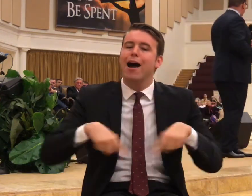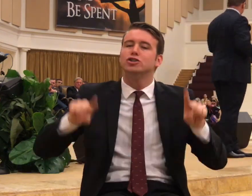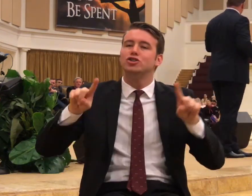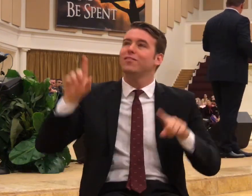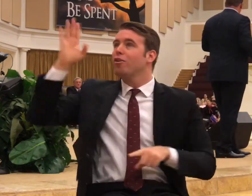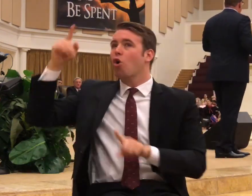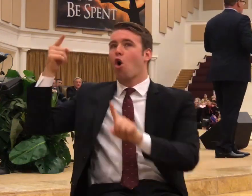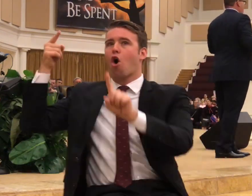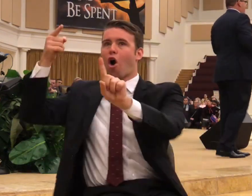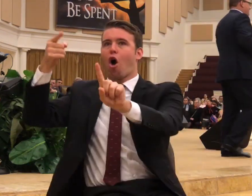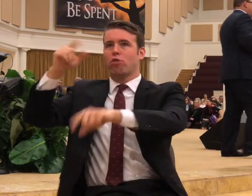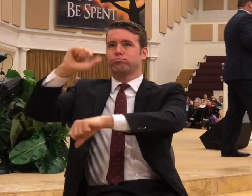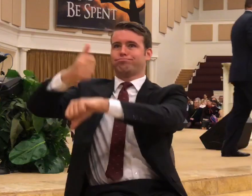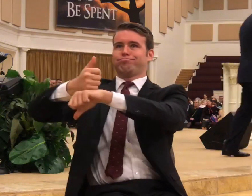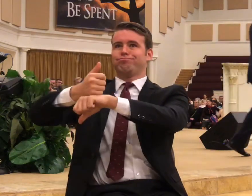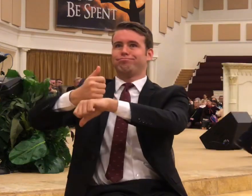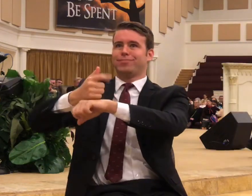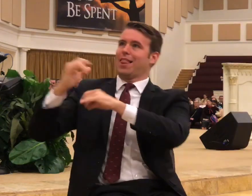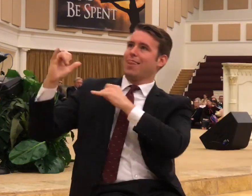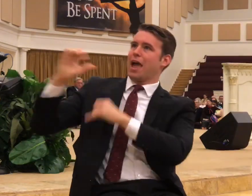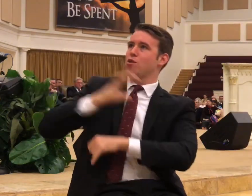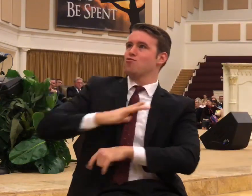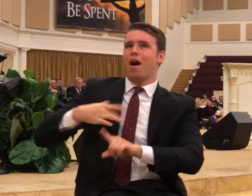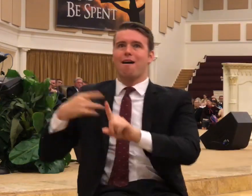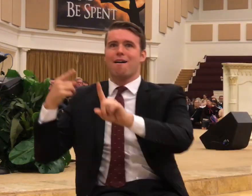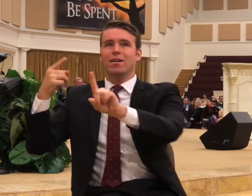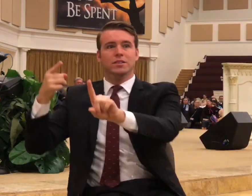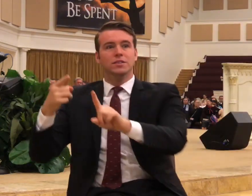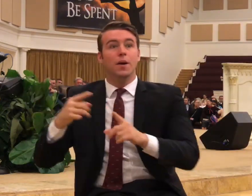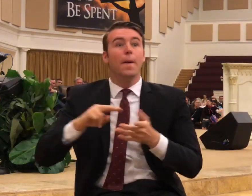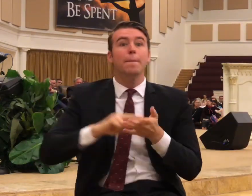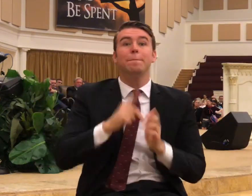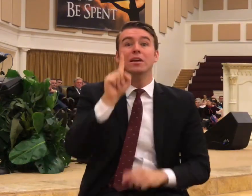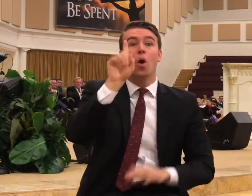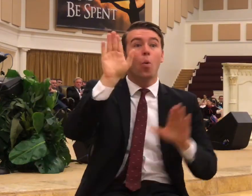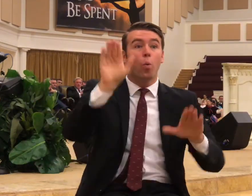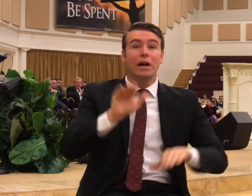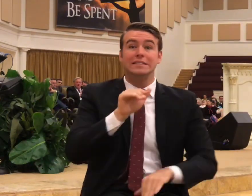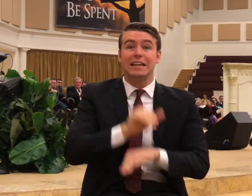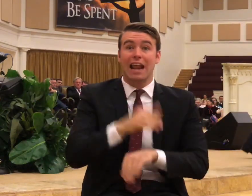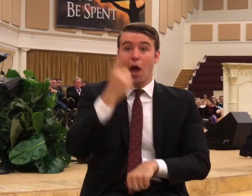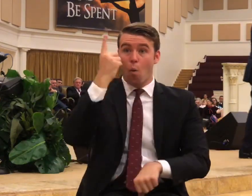of Christ. What that means is you don't get it all on one Sunday night.